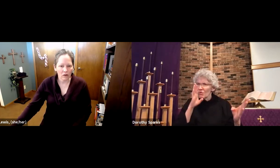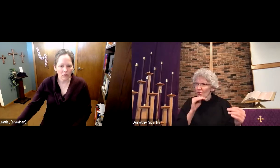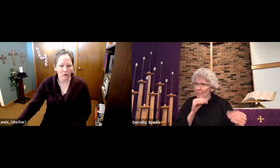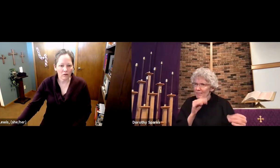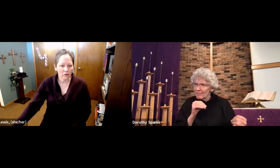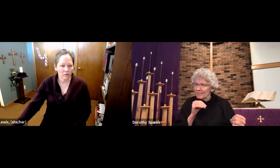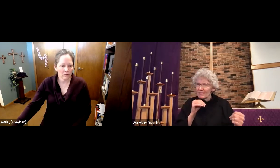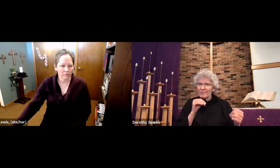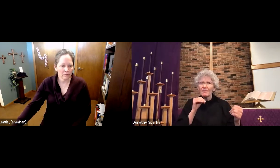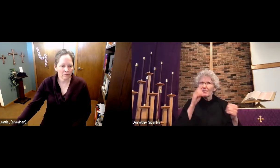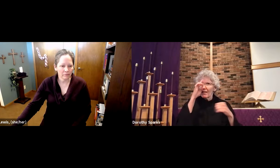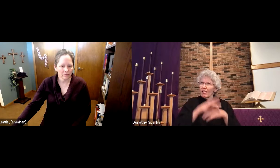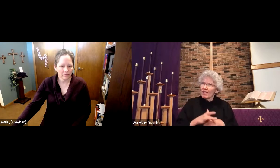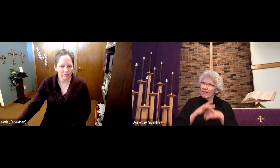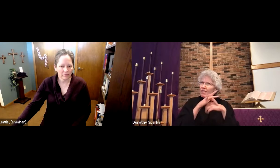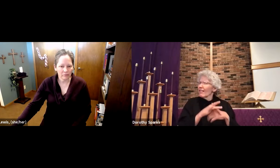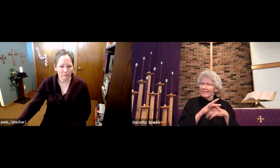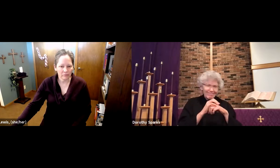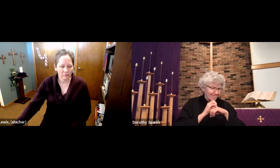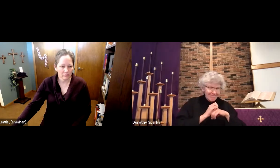hope and joy.